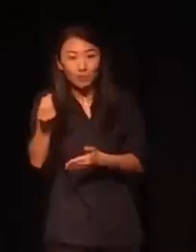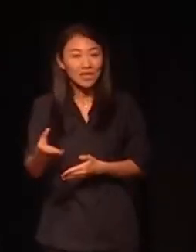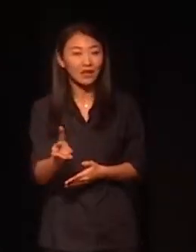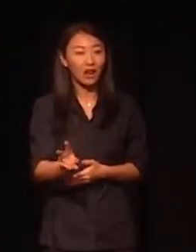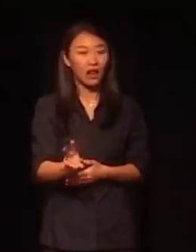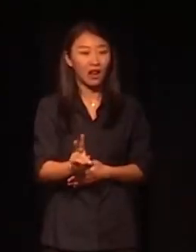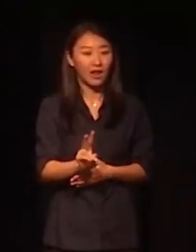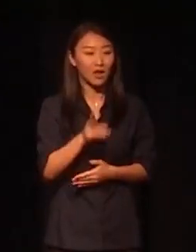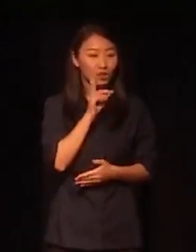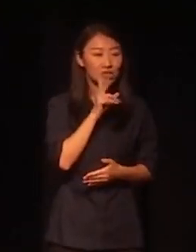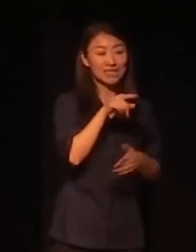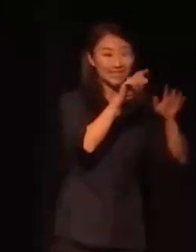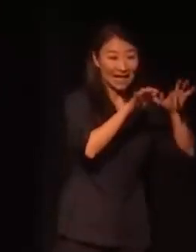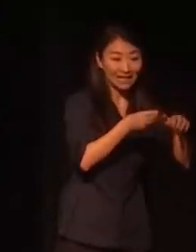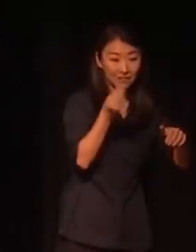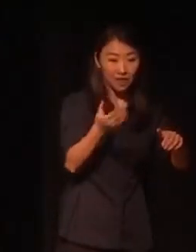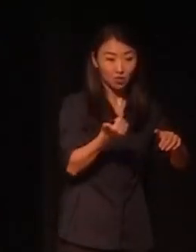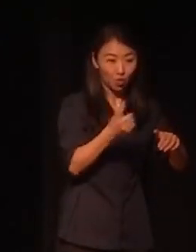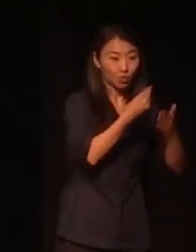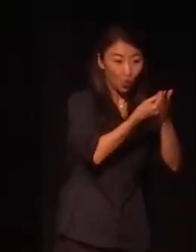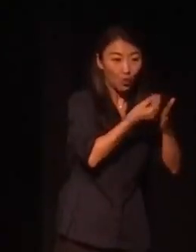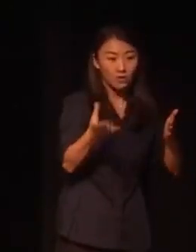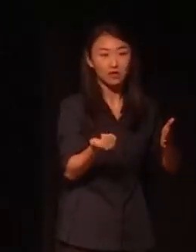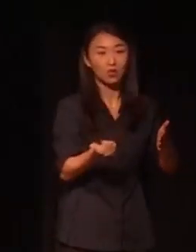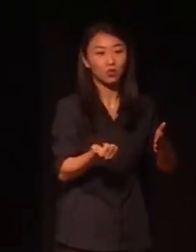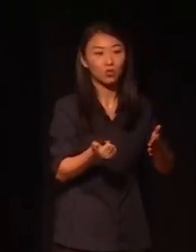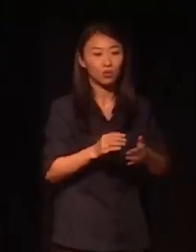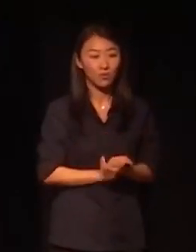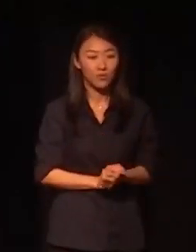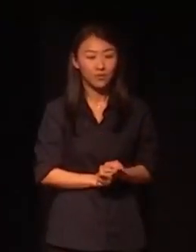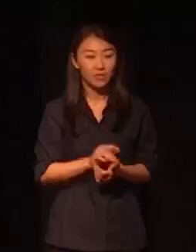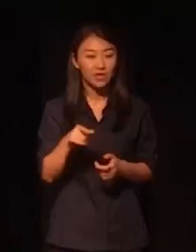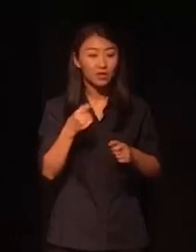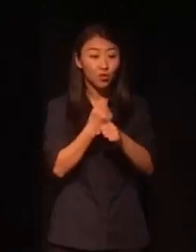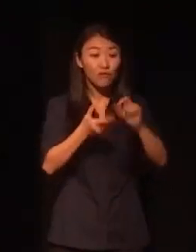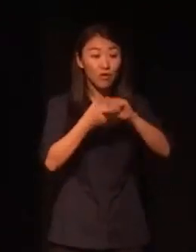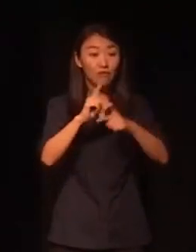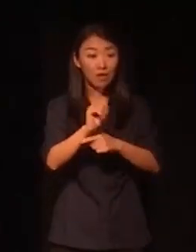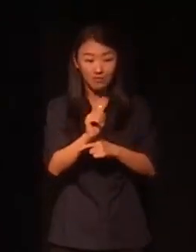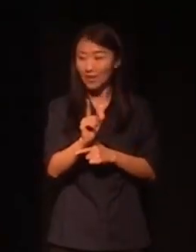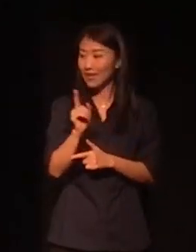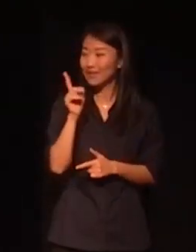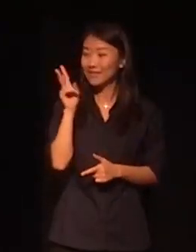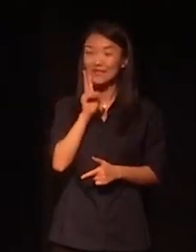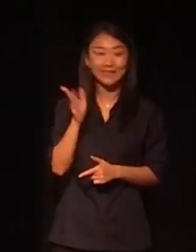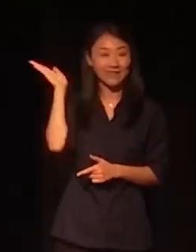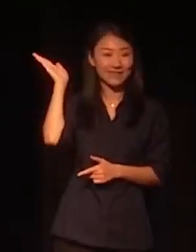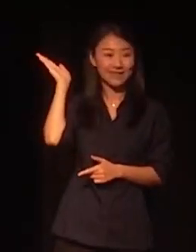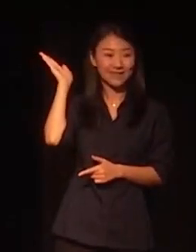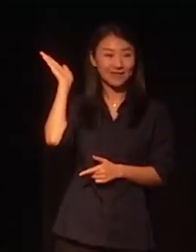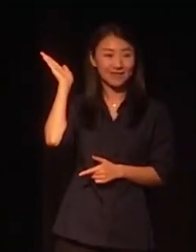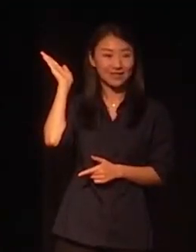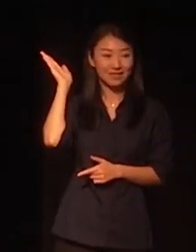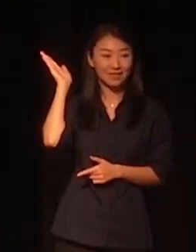3 in 1 system. All right. The way we work it is like in this manner. You have